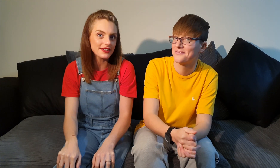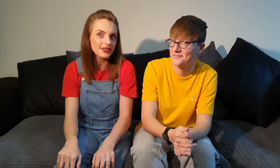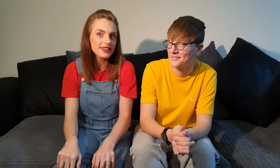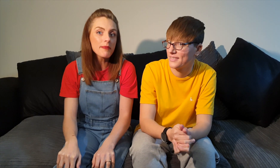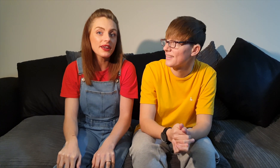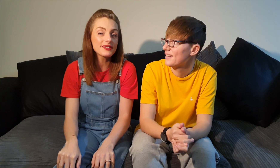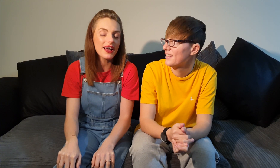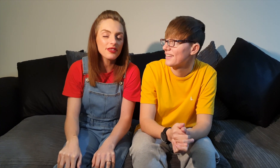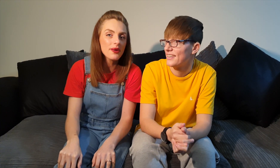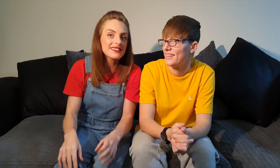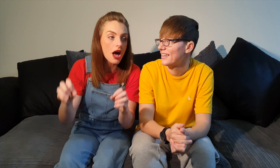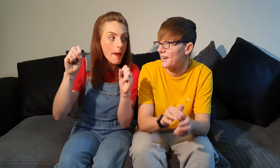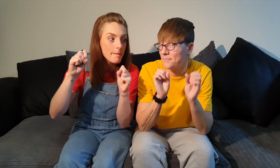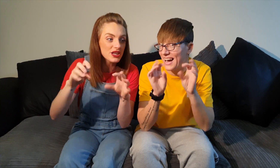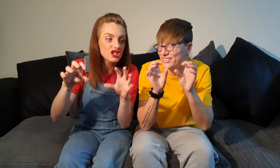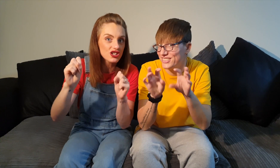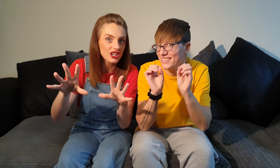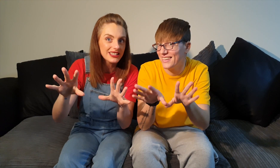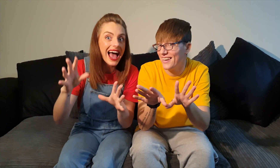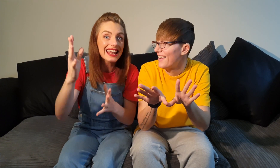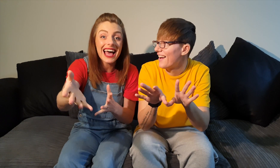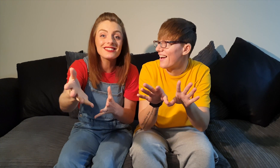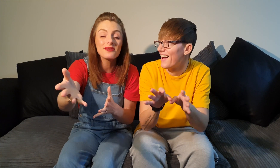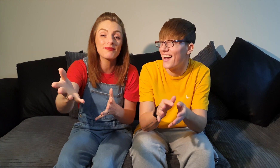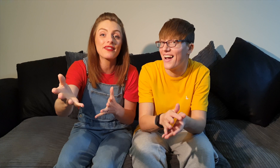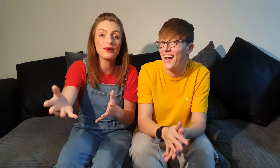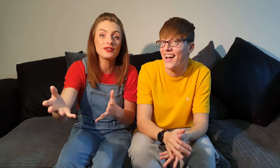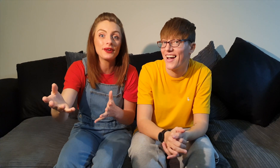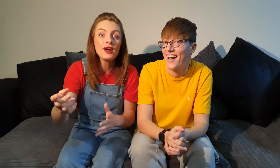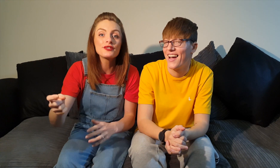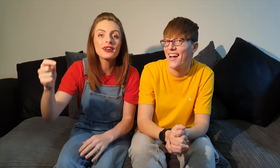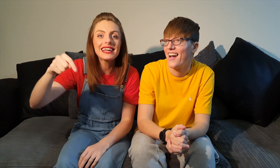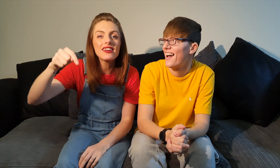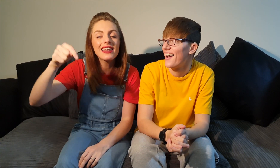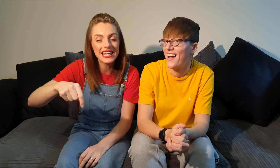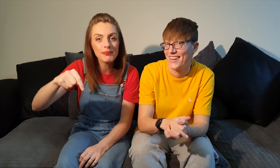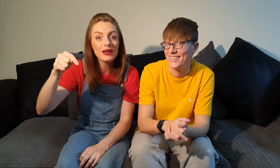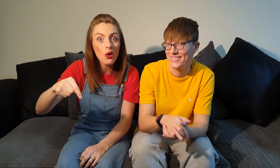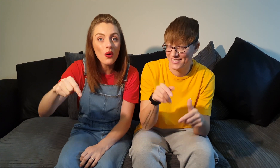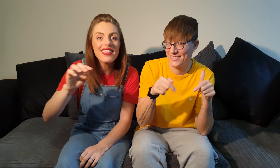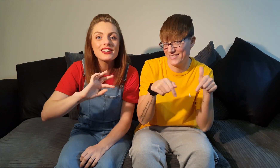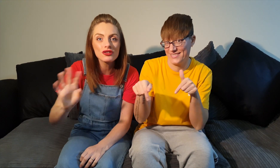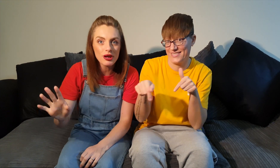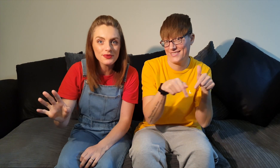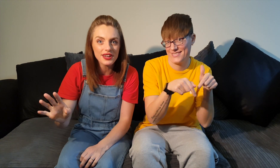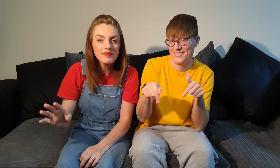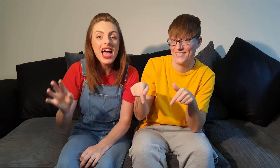videos, because Matthew is a magician and I do it with Matthew too, so click on our link below in the description and we